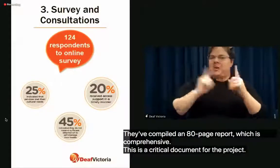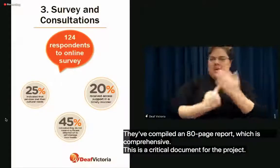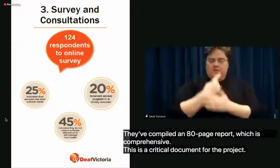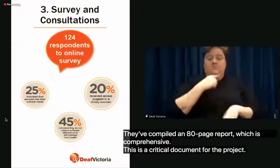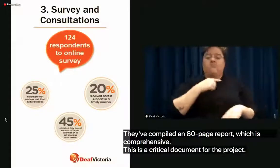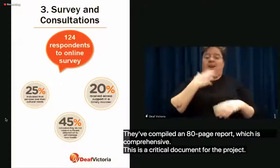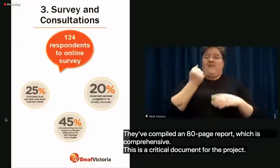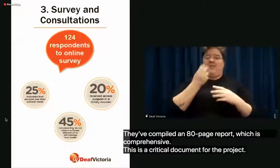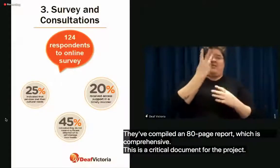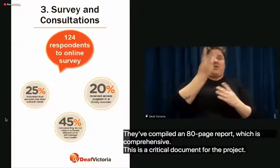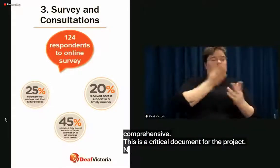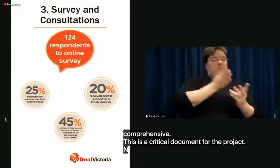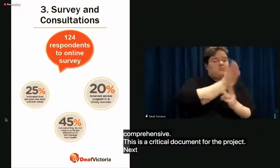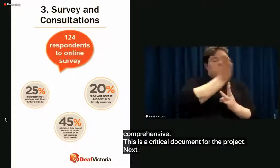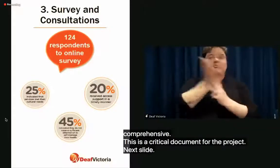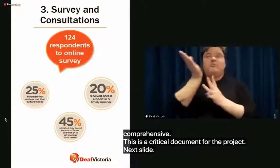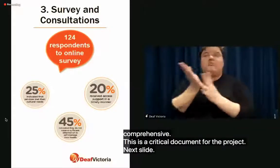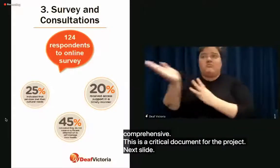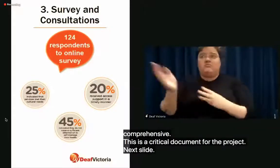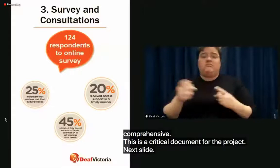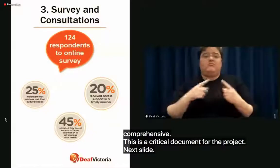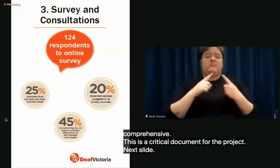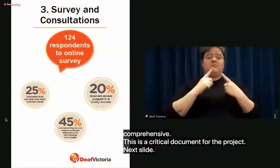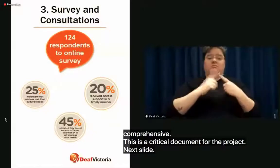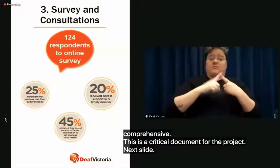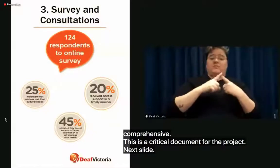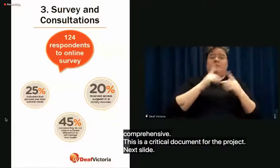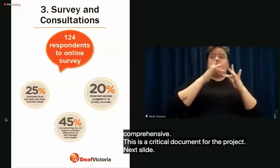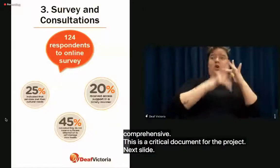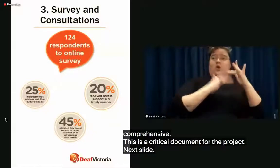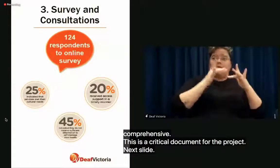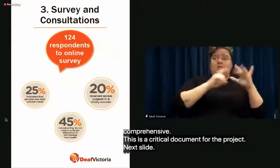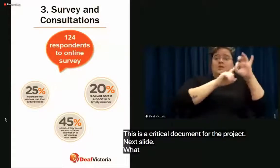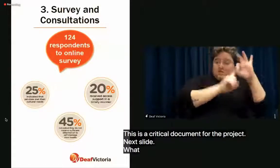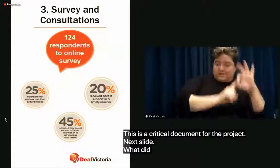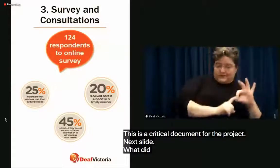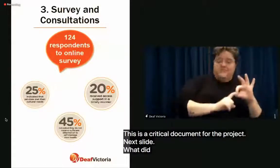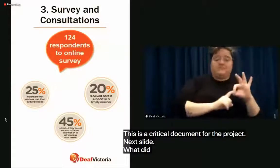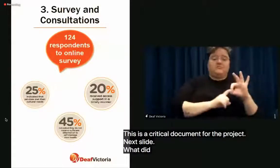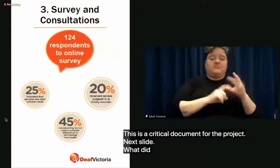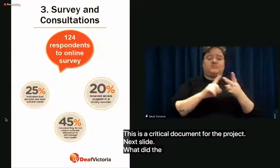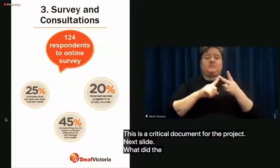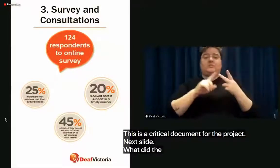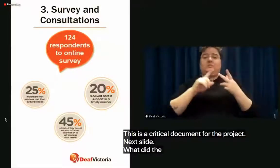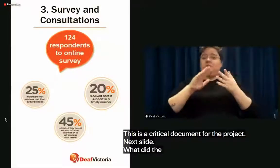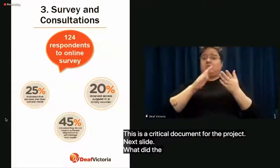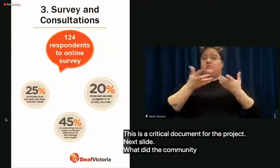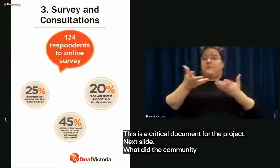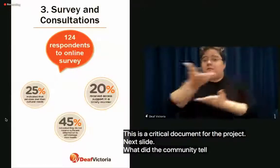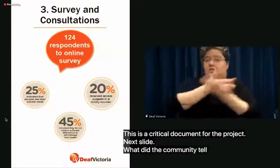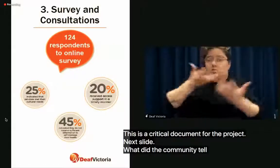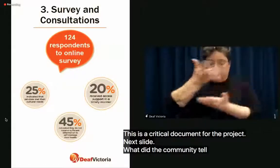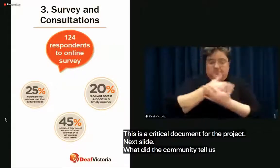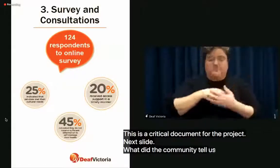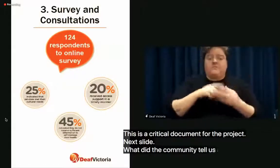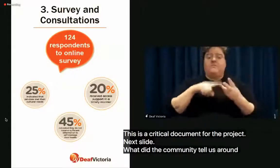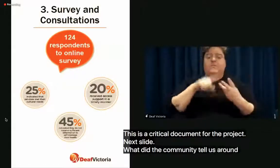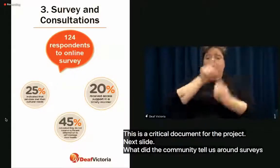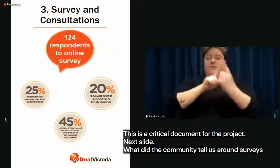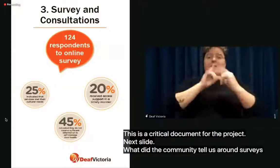So, what did the community tell us through our survey and consultations? We had an online survey, we had